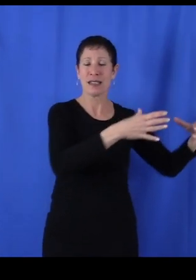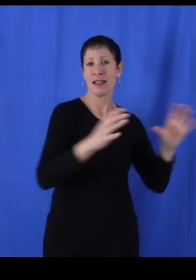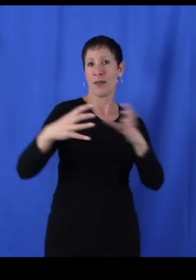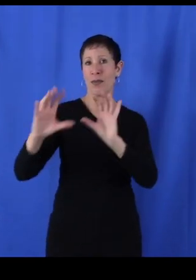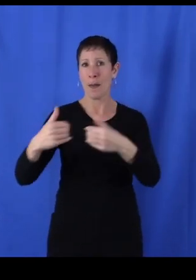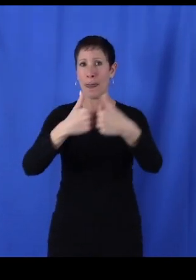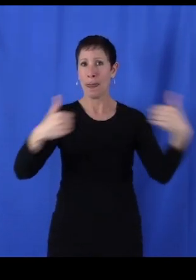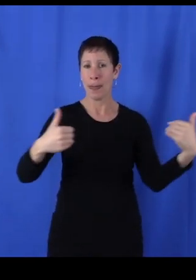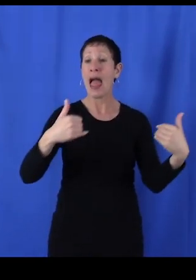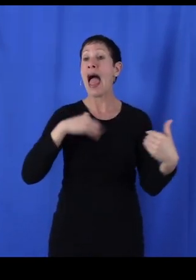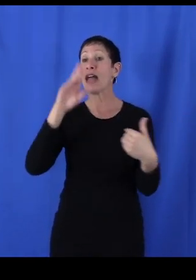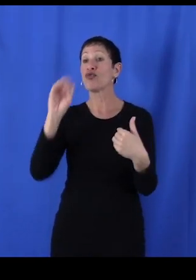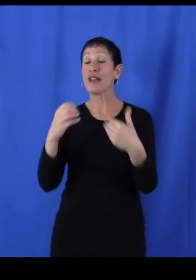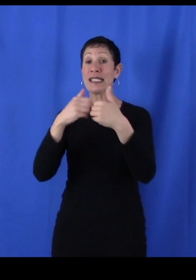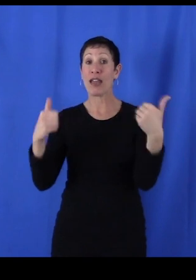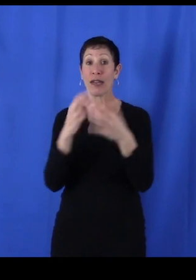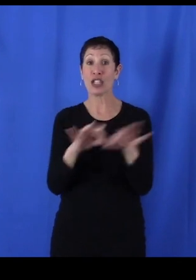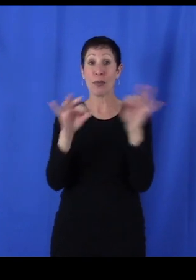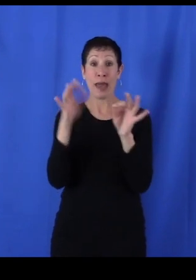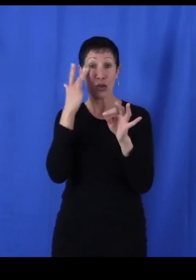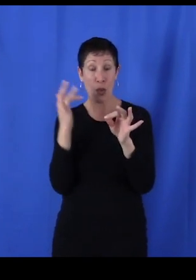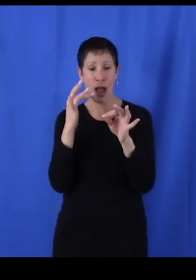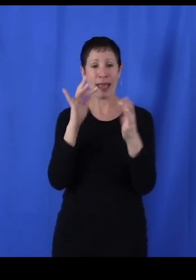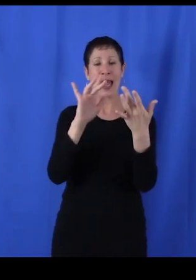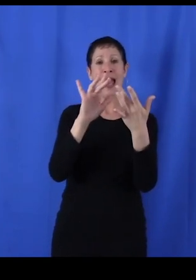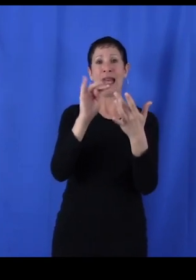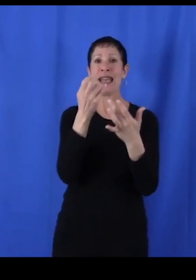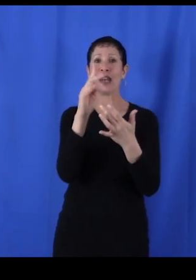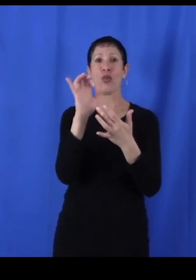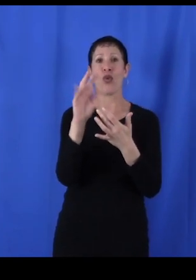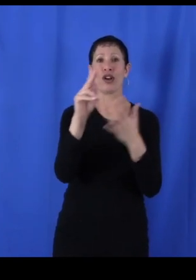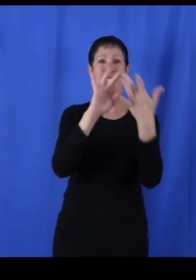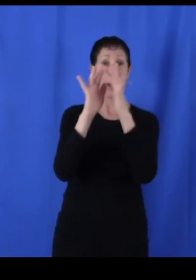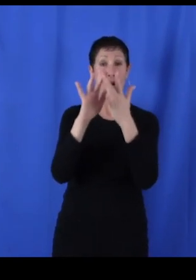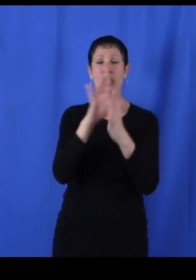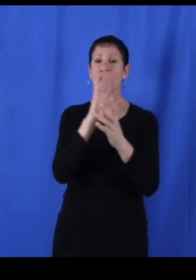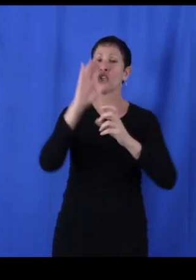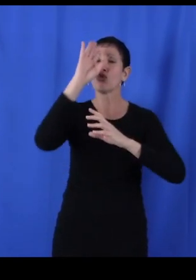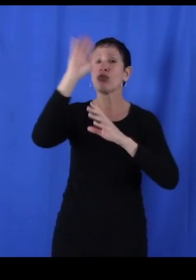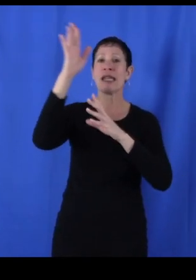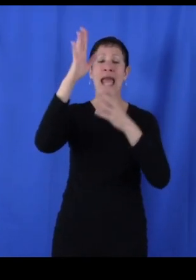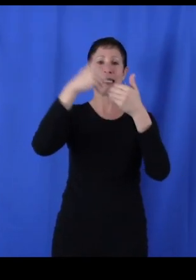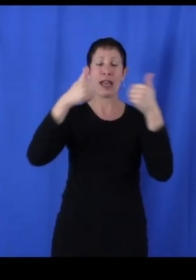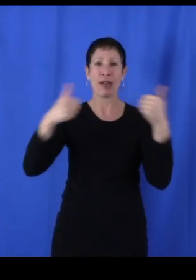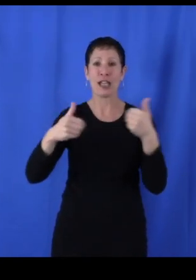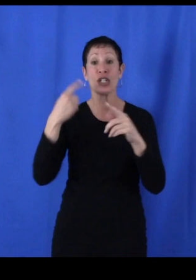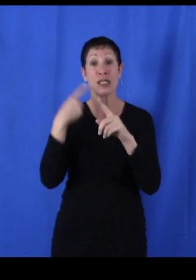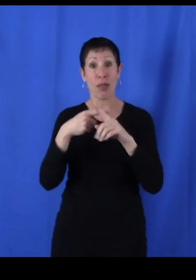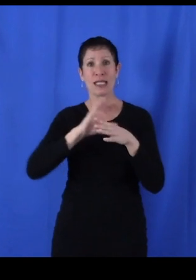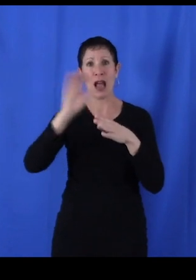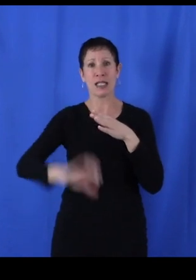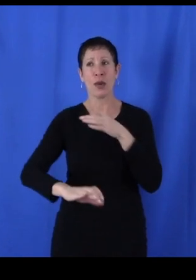this resegregation matters, because networks create structures and consequences. So the heat